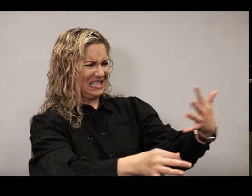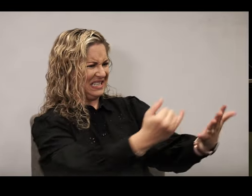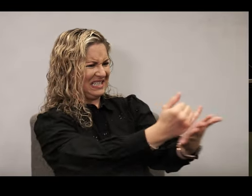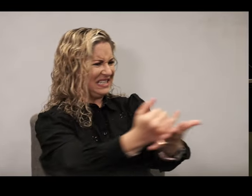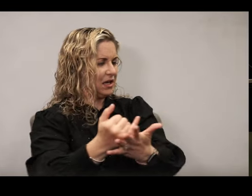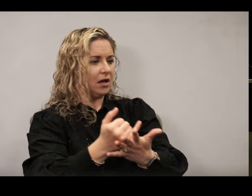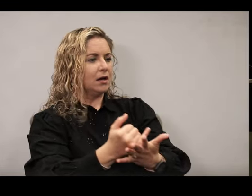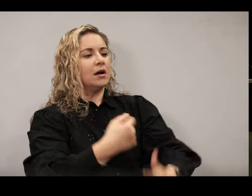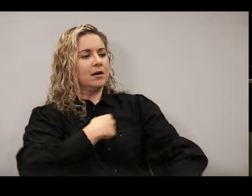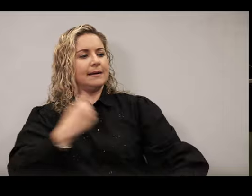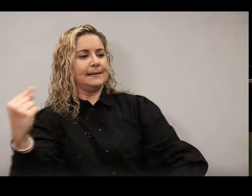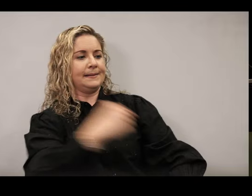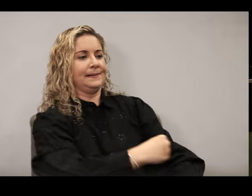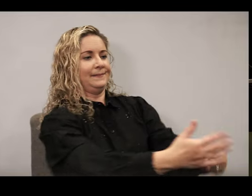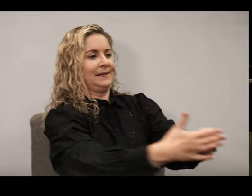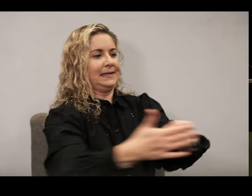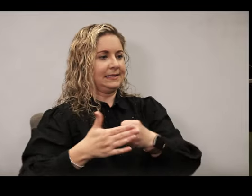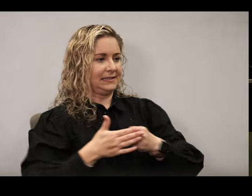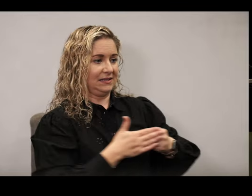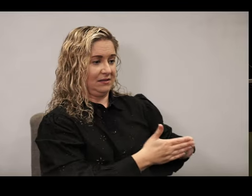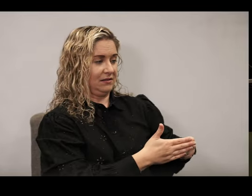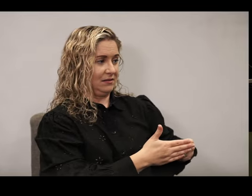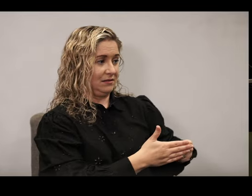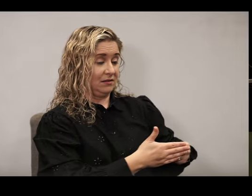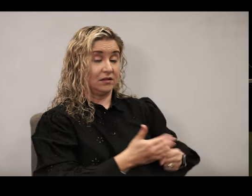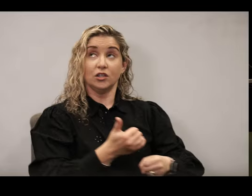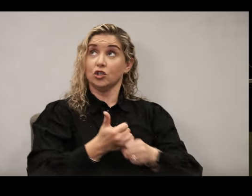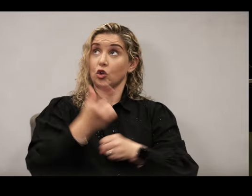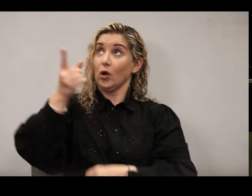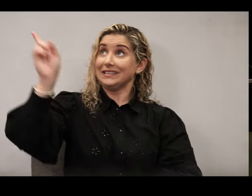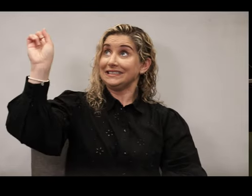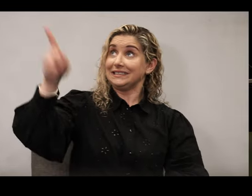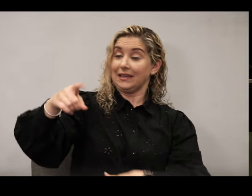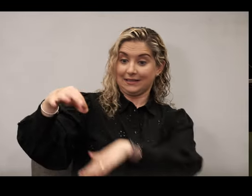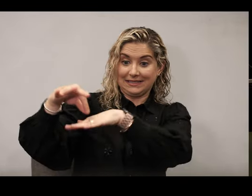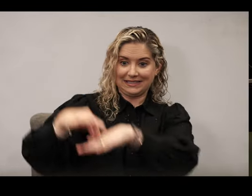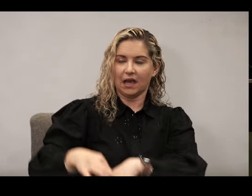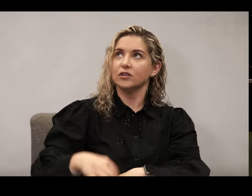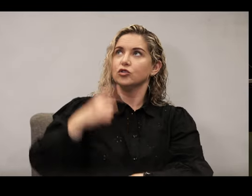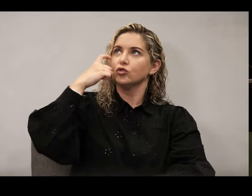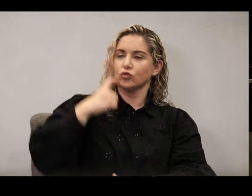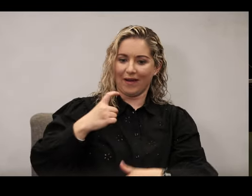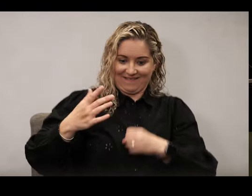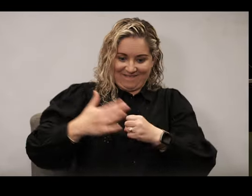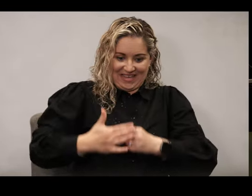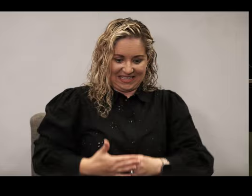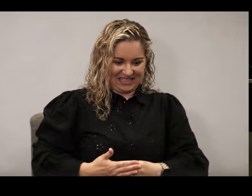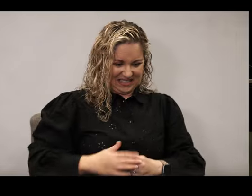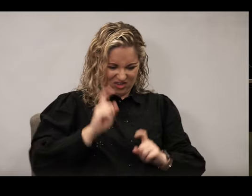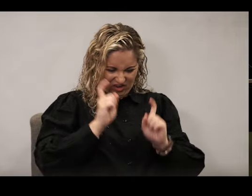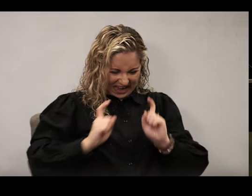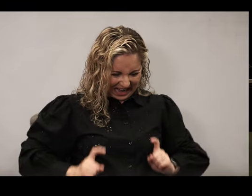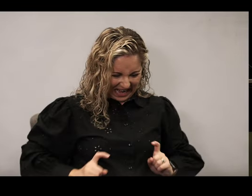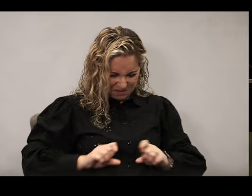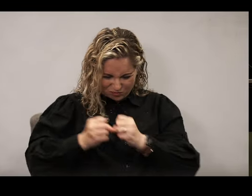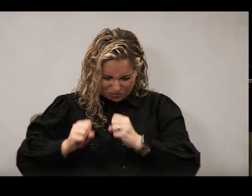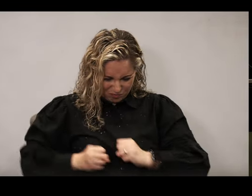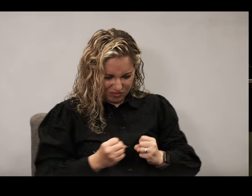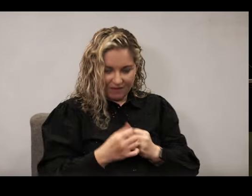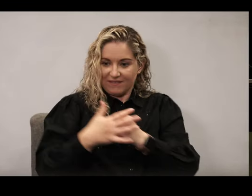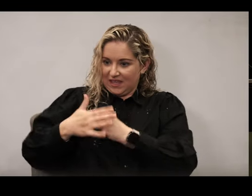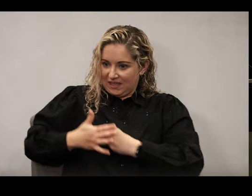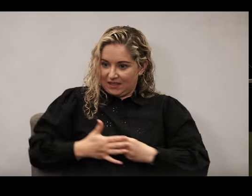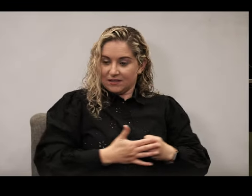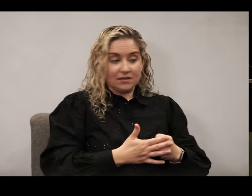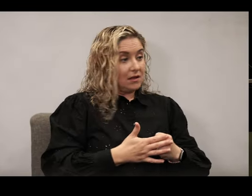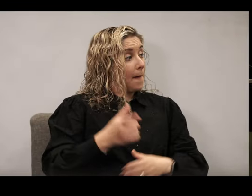died under the judgment of God that we deserve for our defacement of the image of God, defacement of the glory of God. And because of his death,